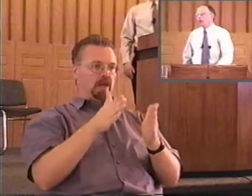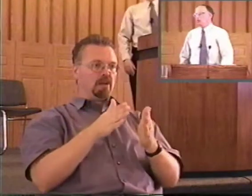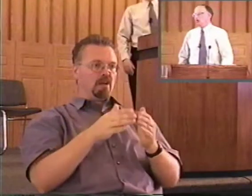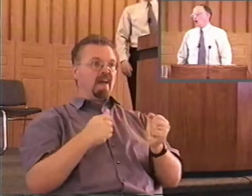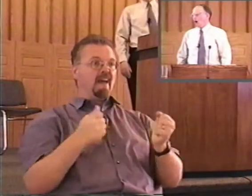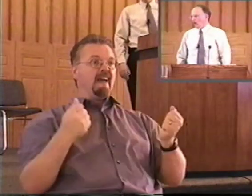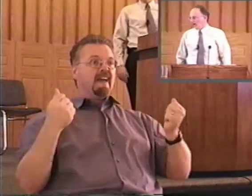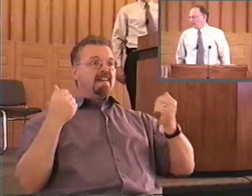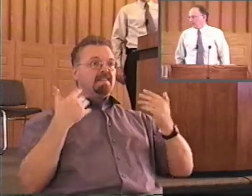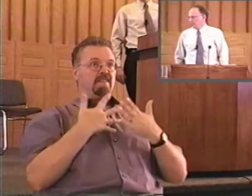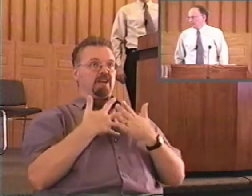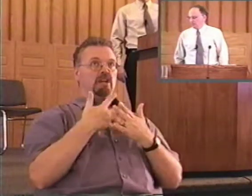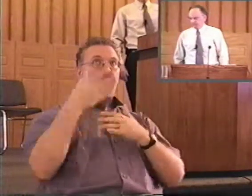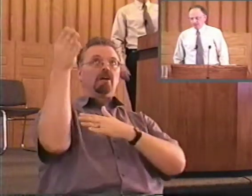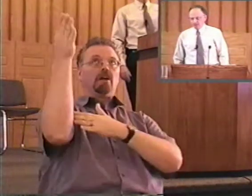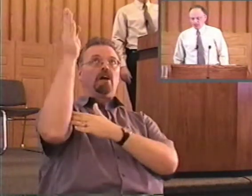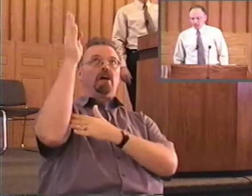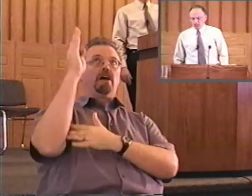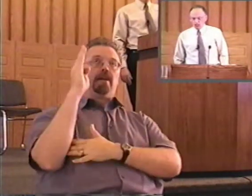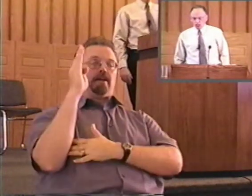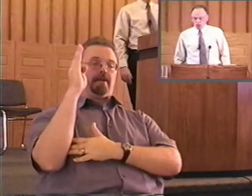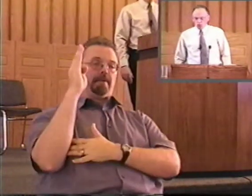fearing God.